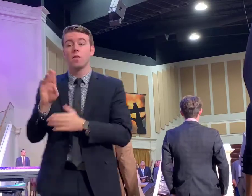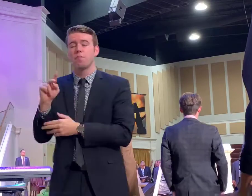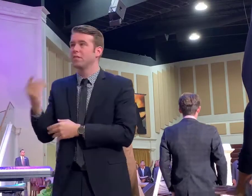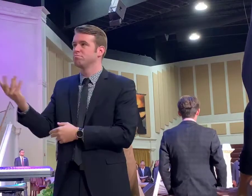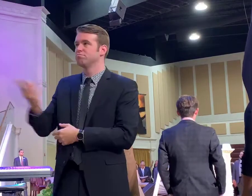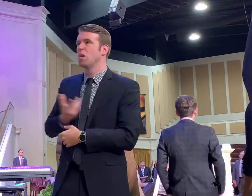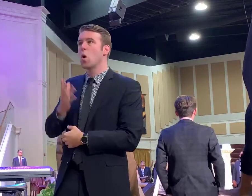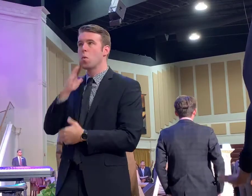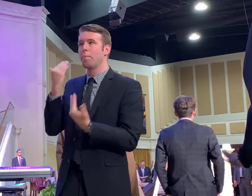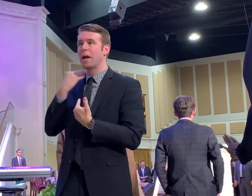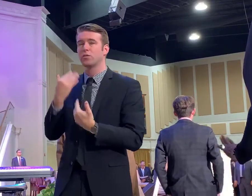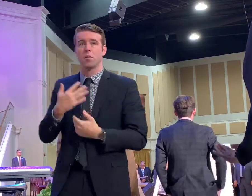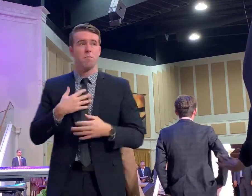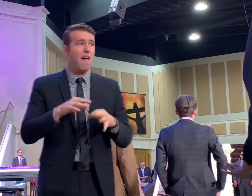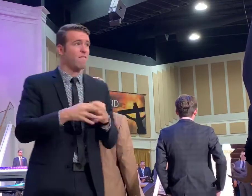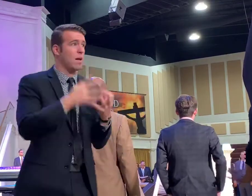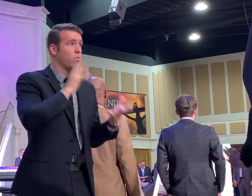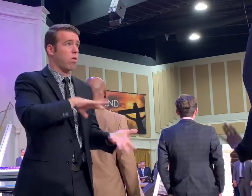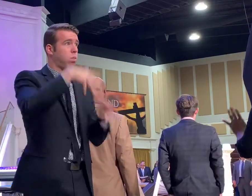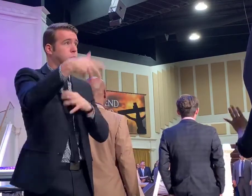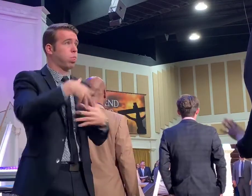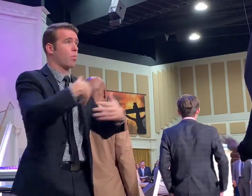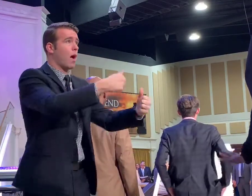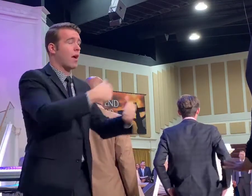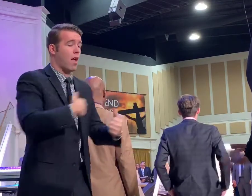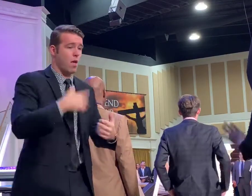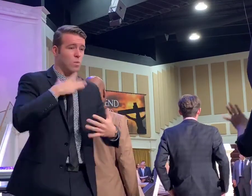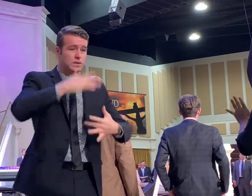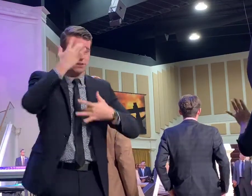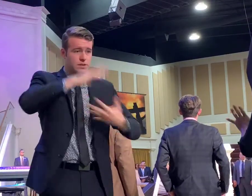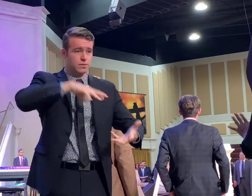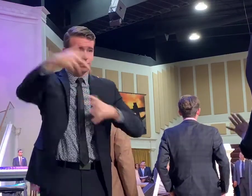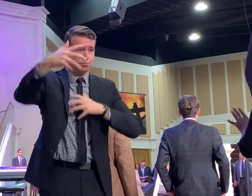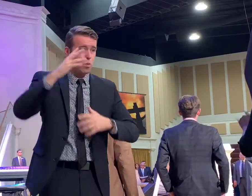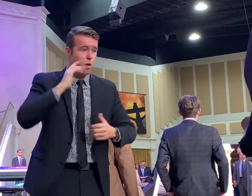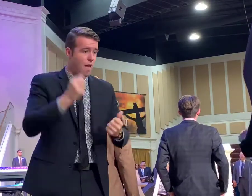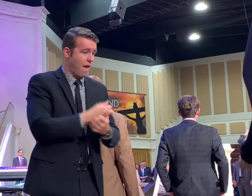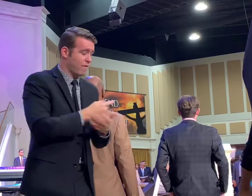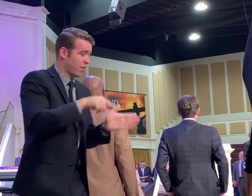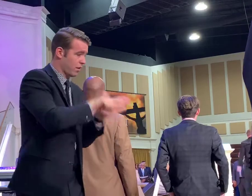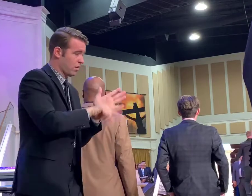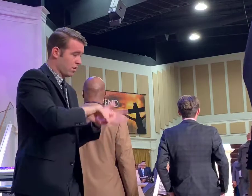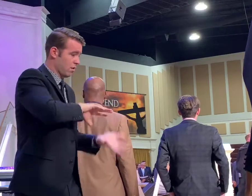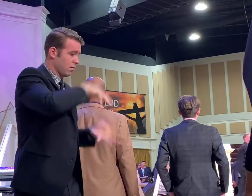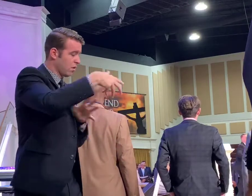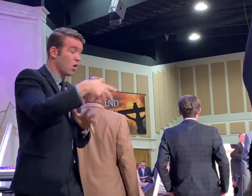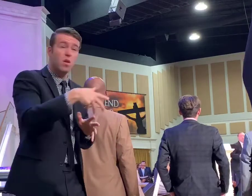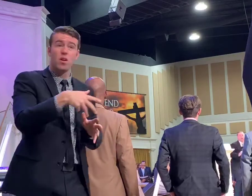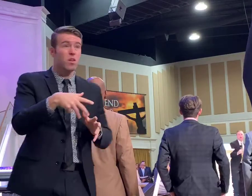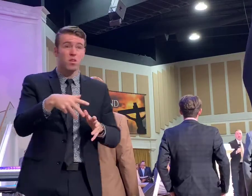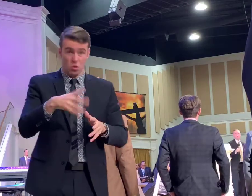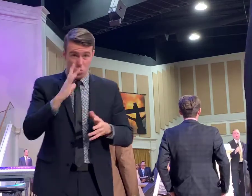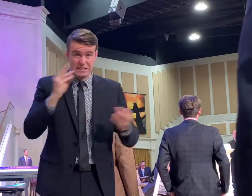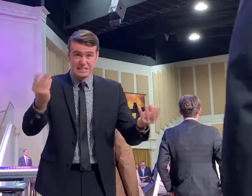get sick and my family's going to walk out on me and everything's going to go wrong. You're going to tell me.